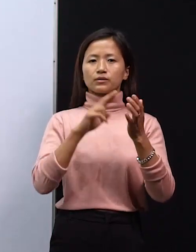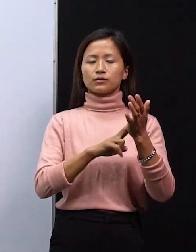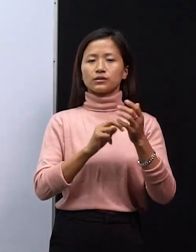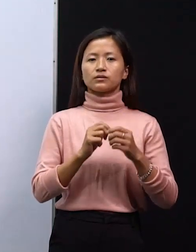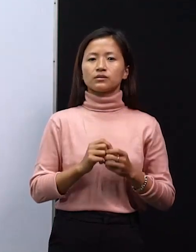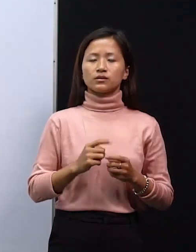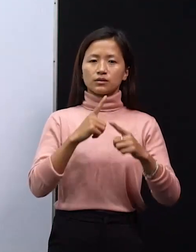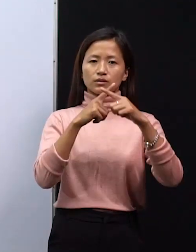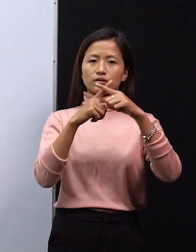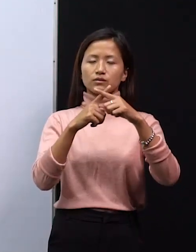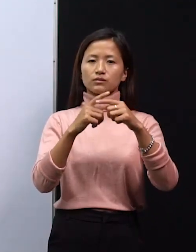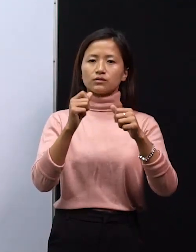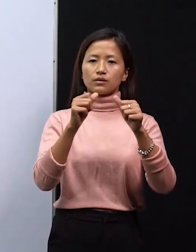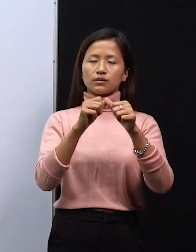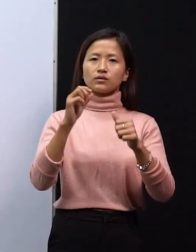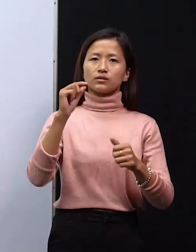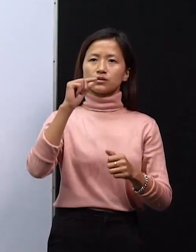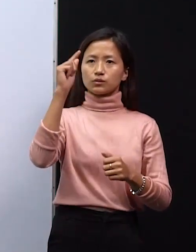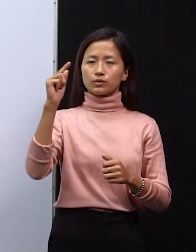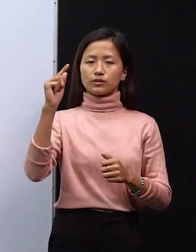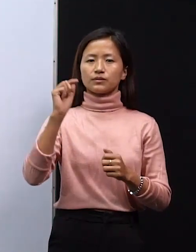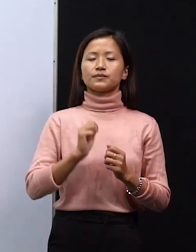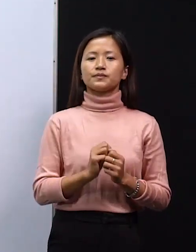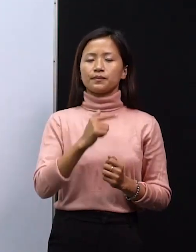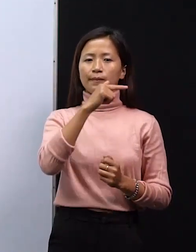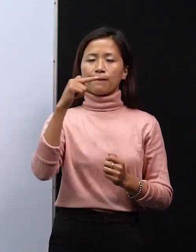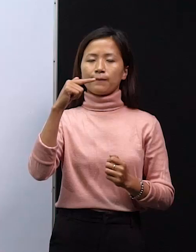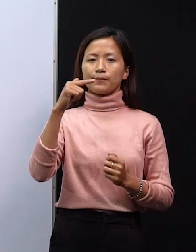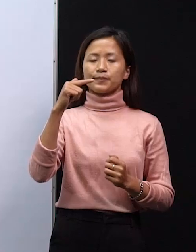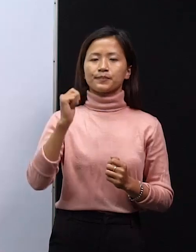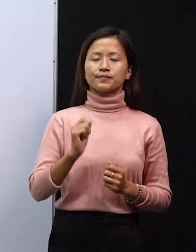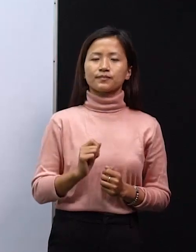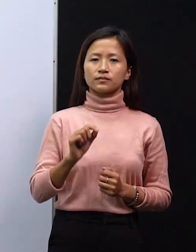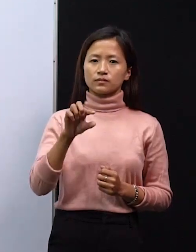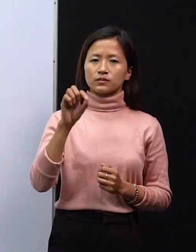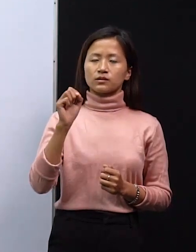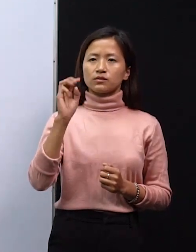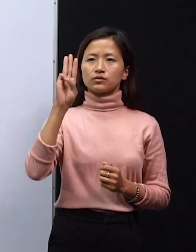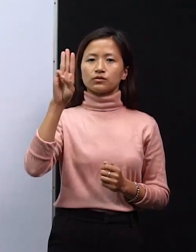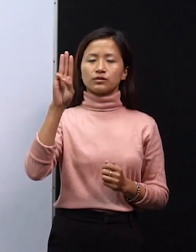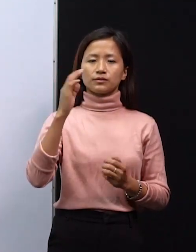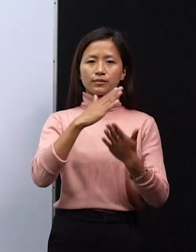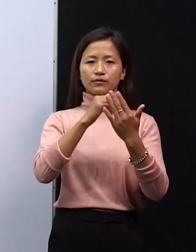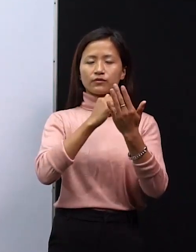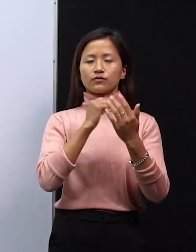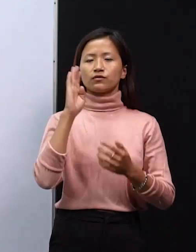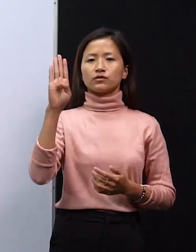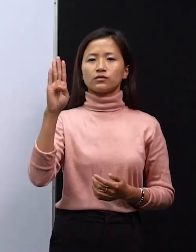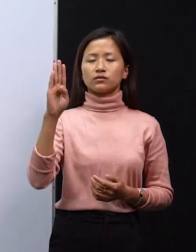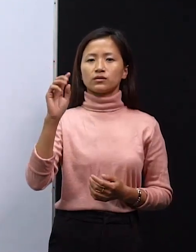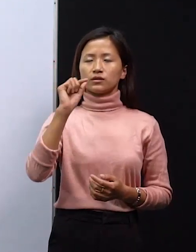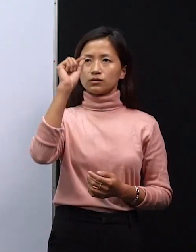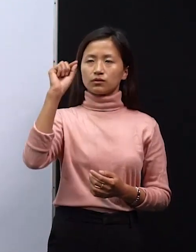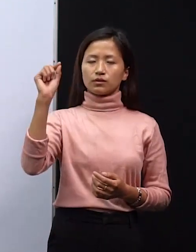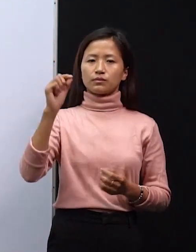Alright? Into a square, put minus, take the first term again, 3 by 4 a to the power